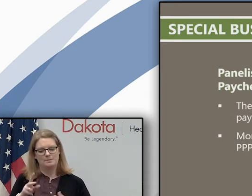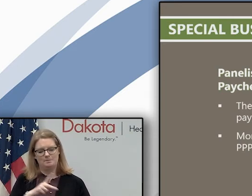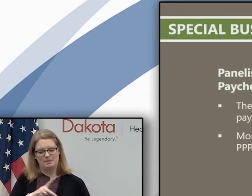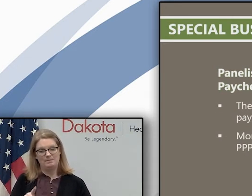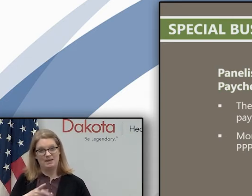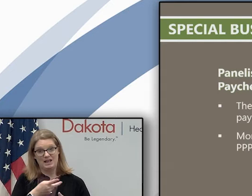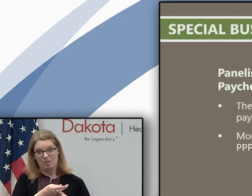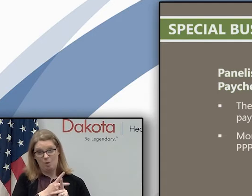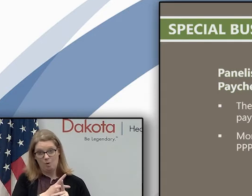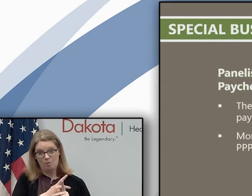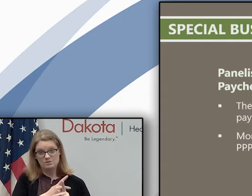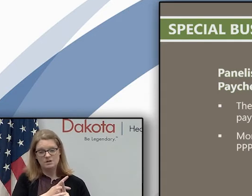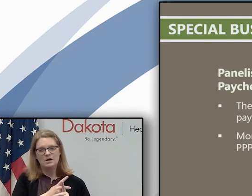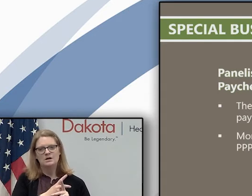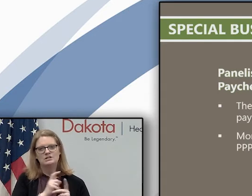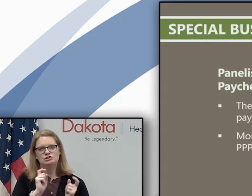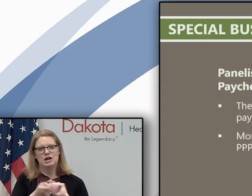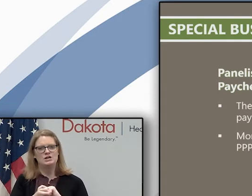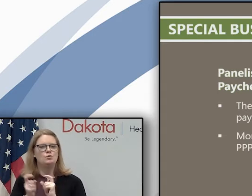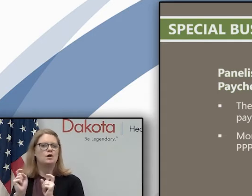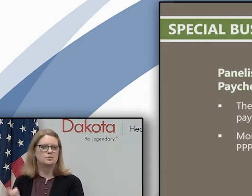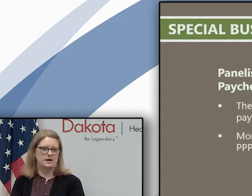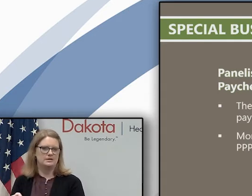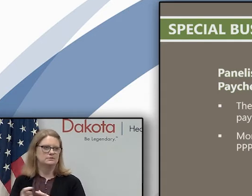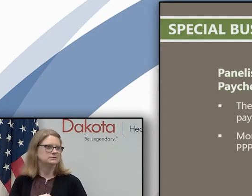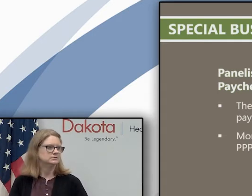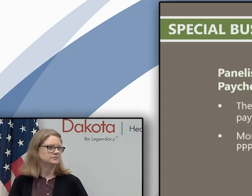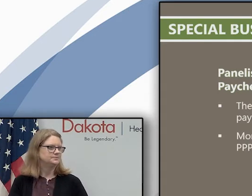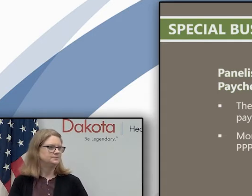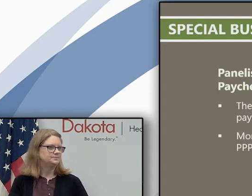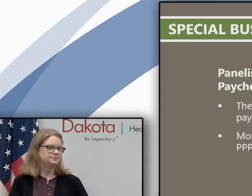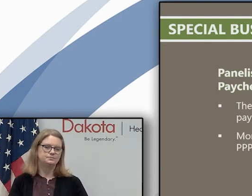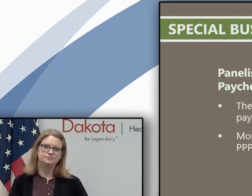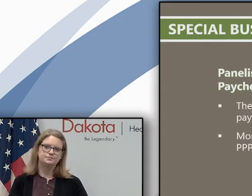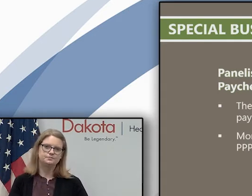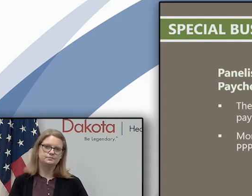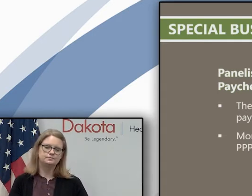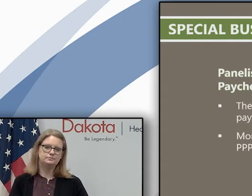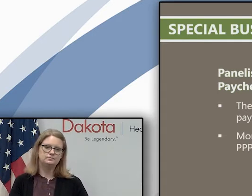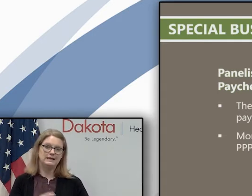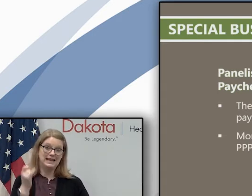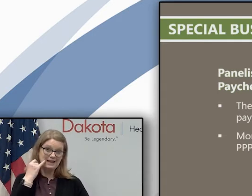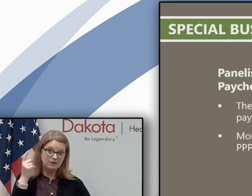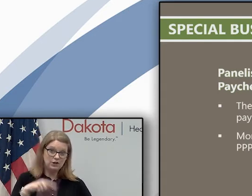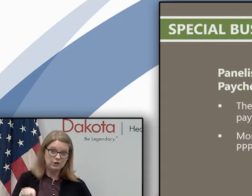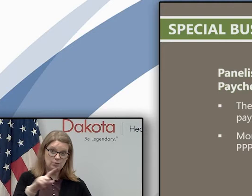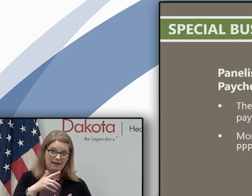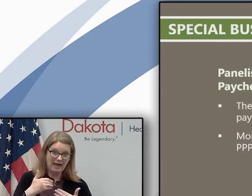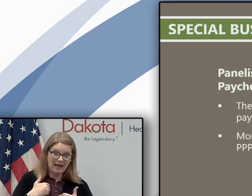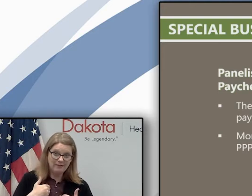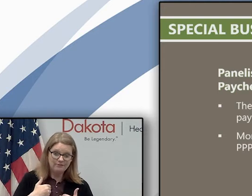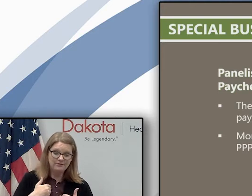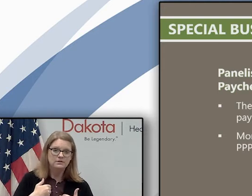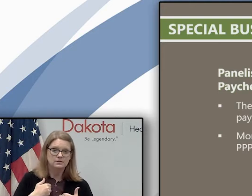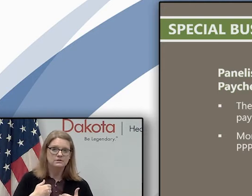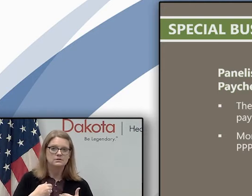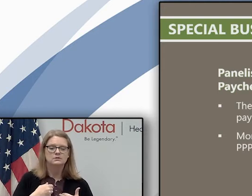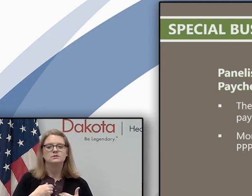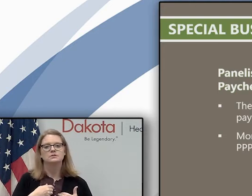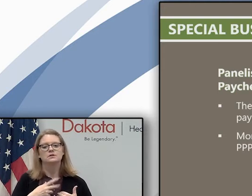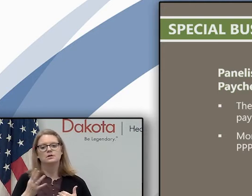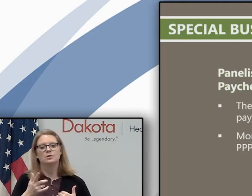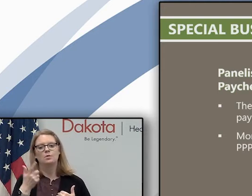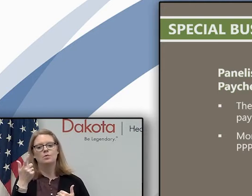loans actually become grants. And so again, if you've received one already, you're going to want to tune